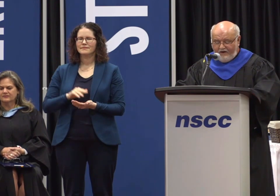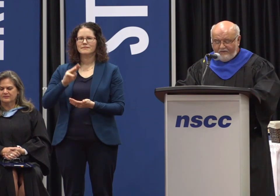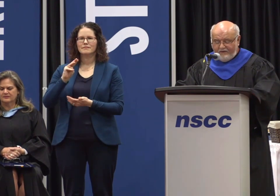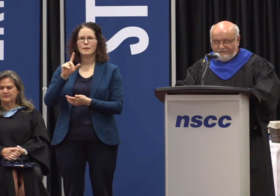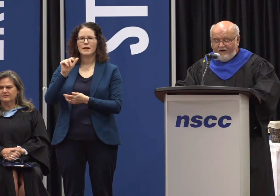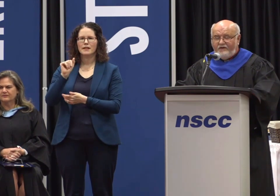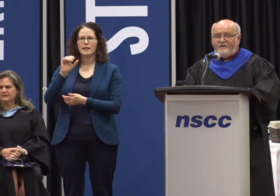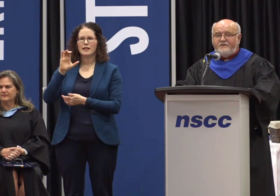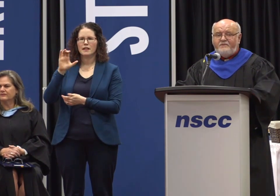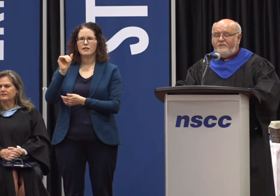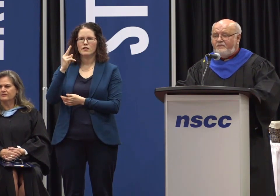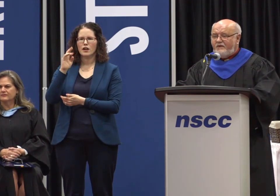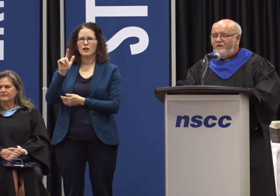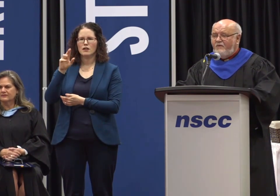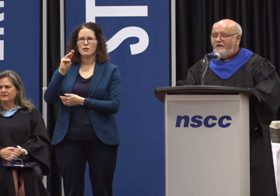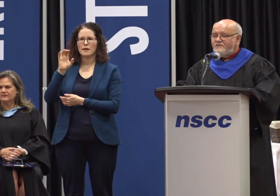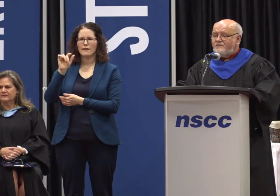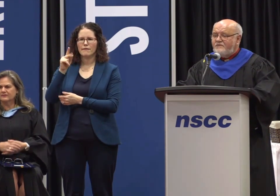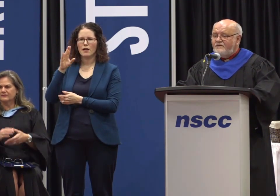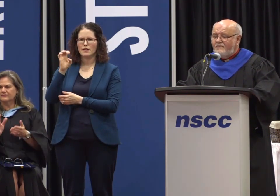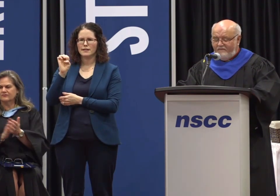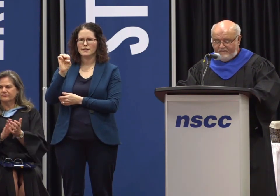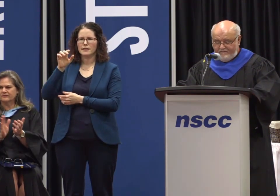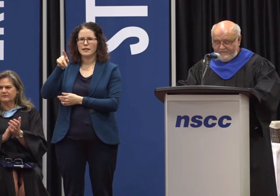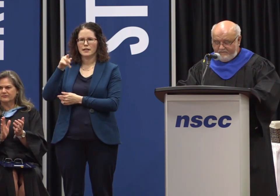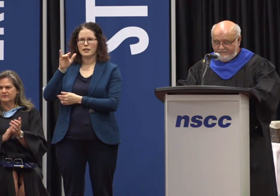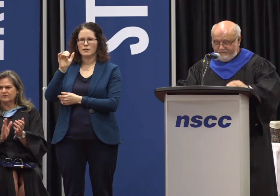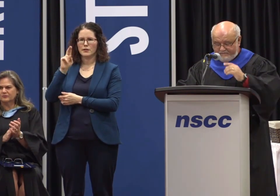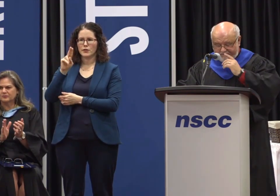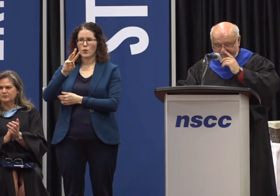MLA Carla McFarland, Pictou West.